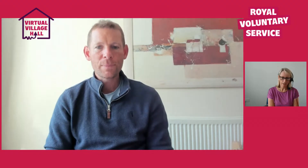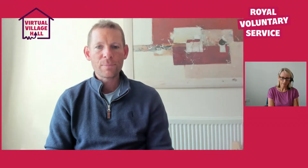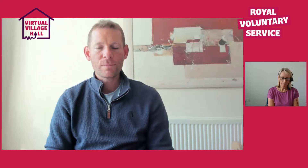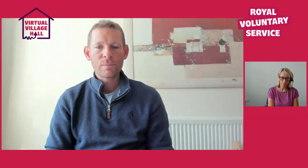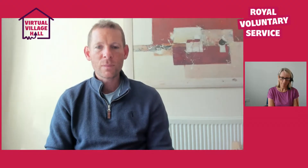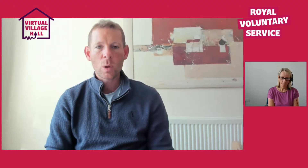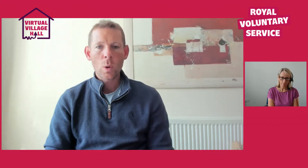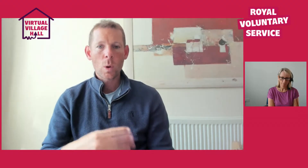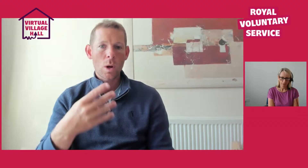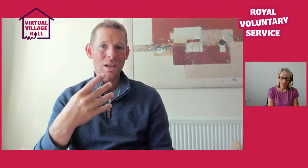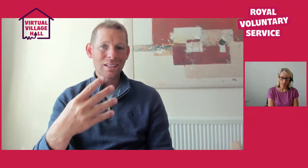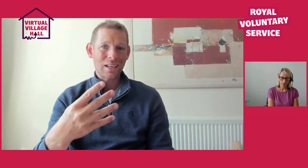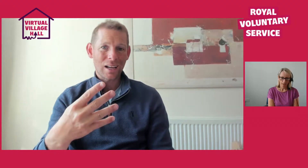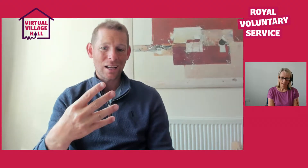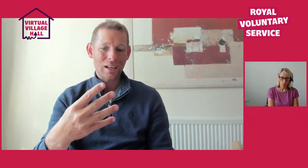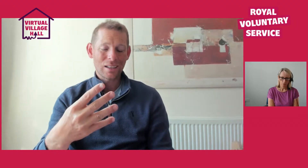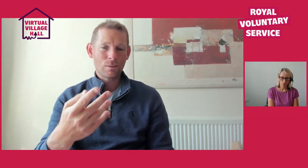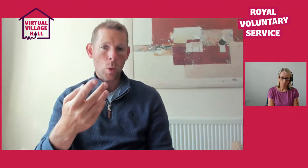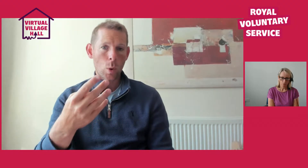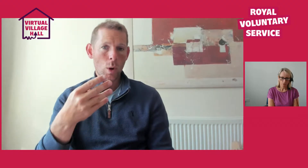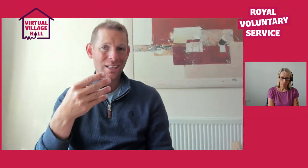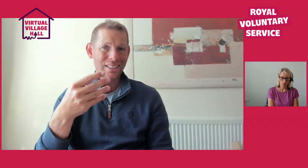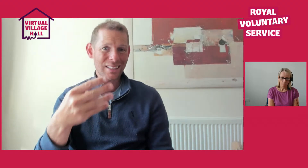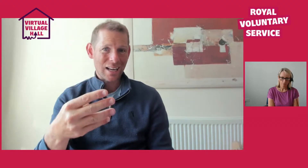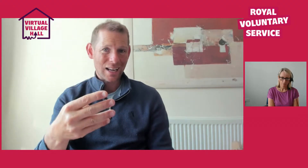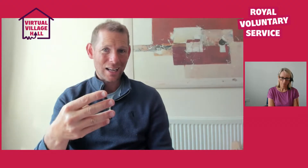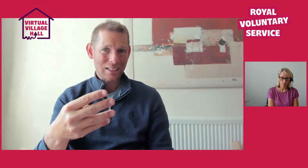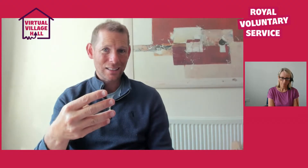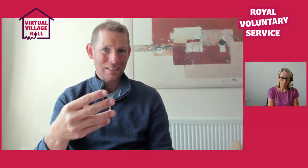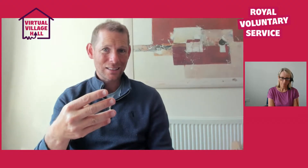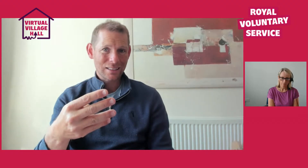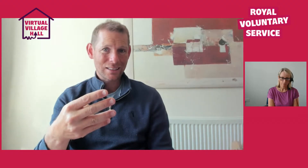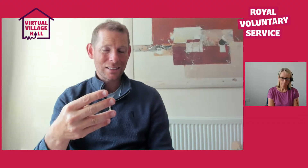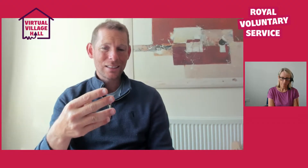the chin and moves outwards.